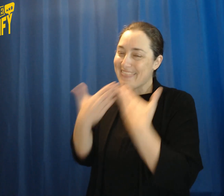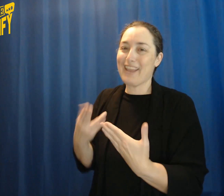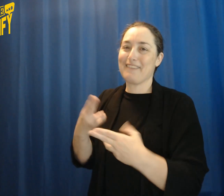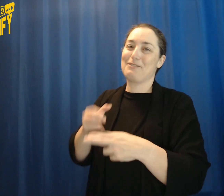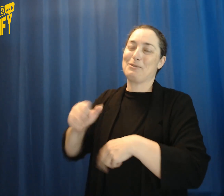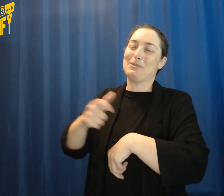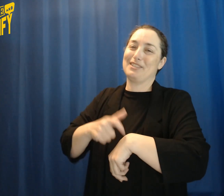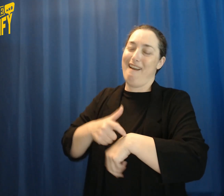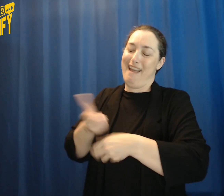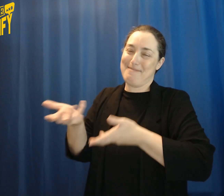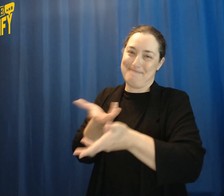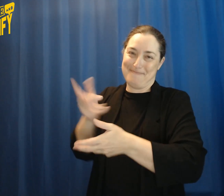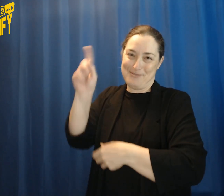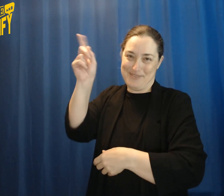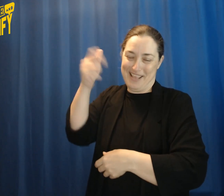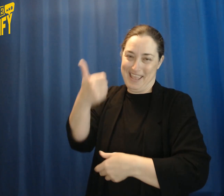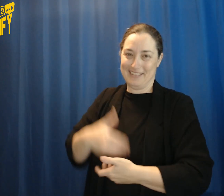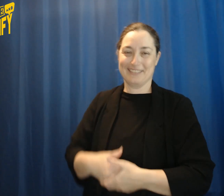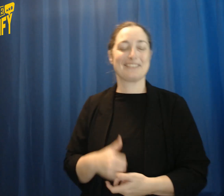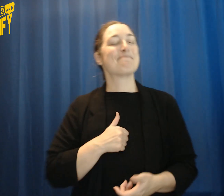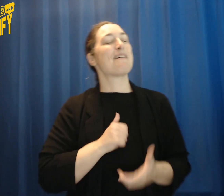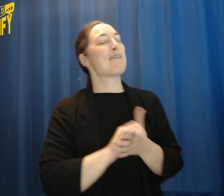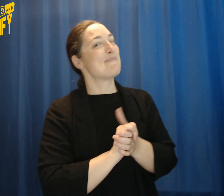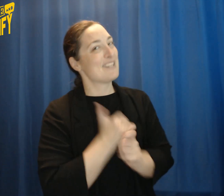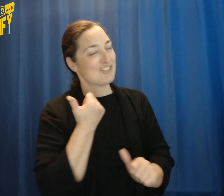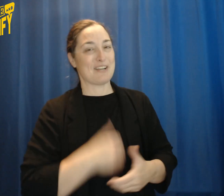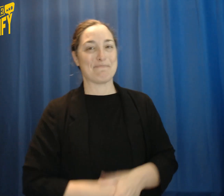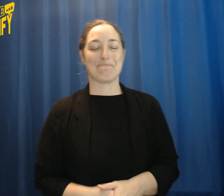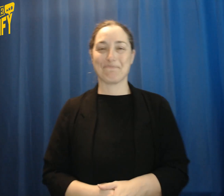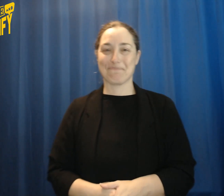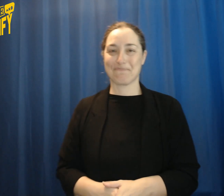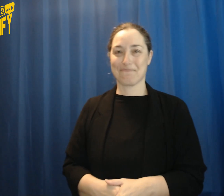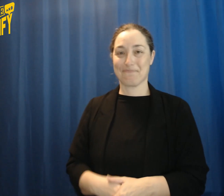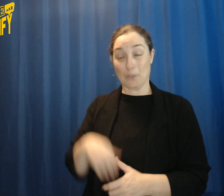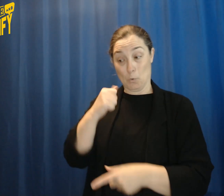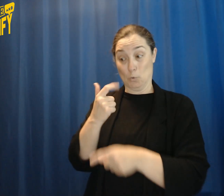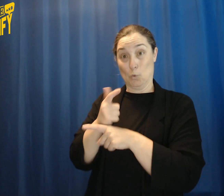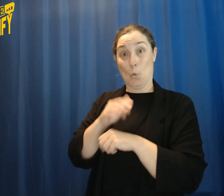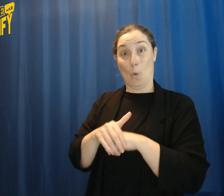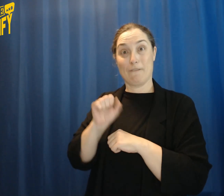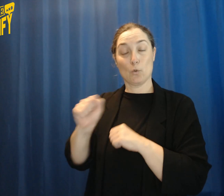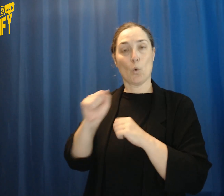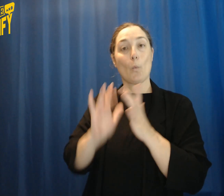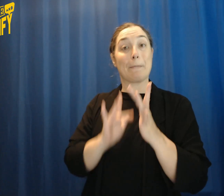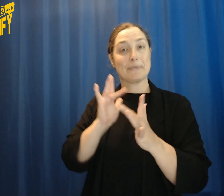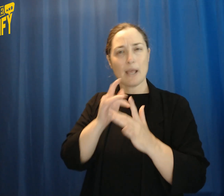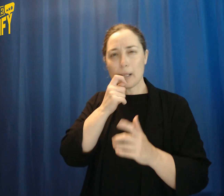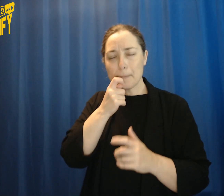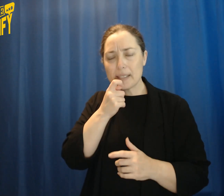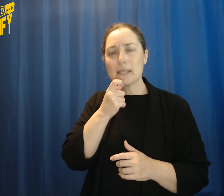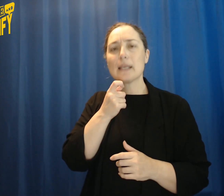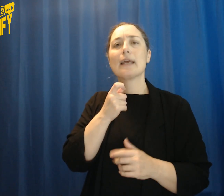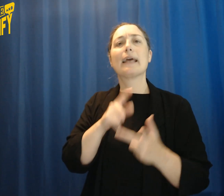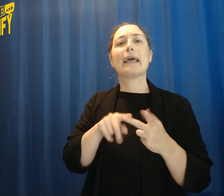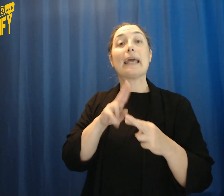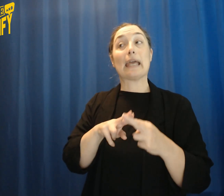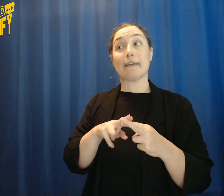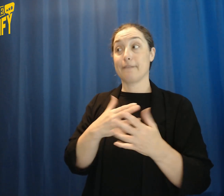to me today. My pleasure. I know we talked about your website a bit, but if somebody wants to talk to you about